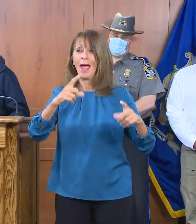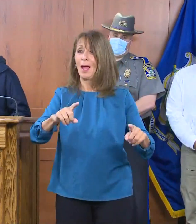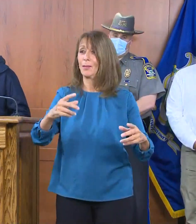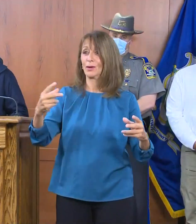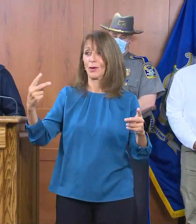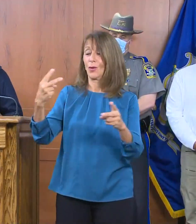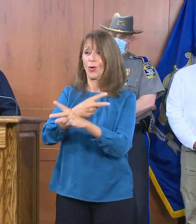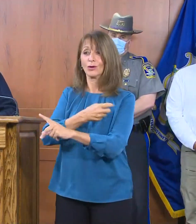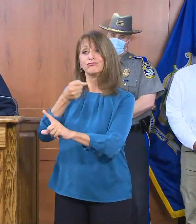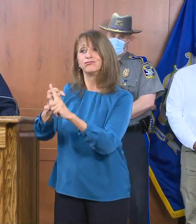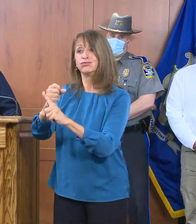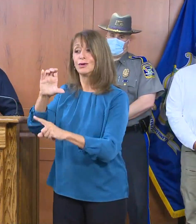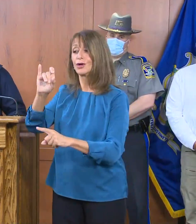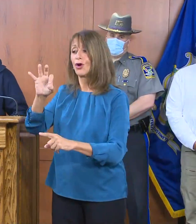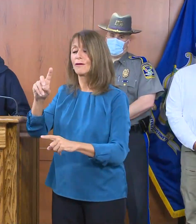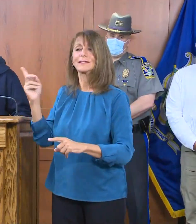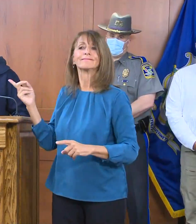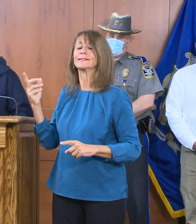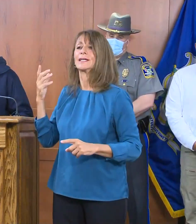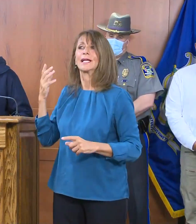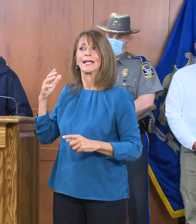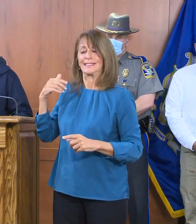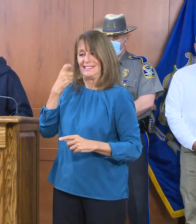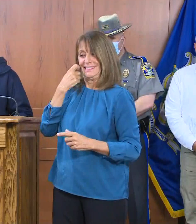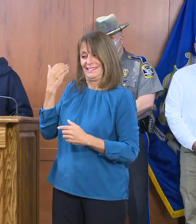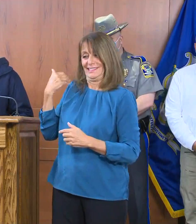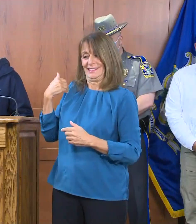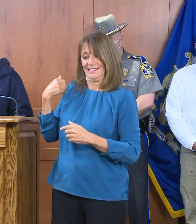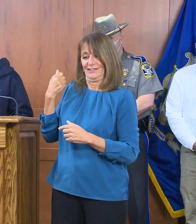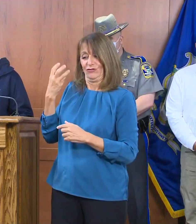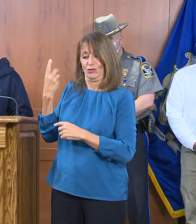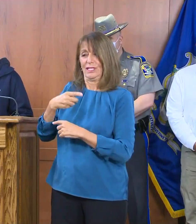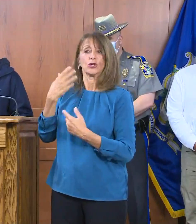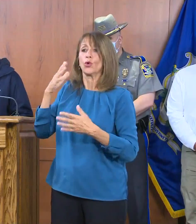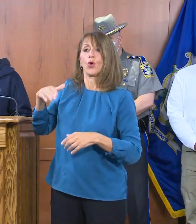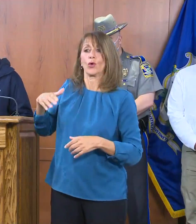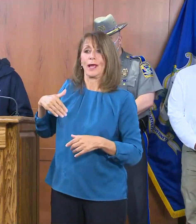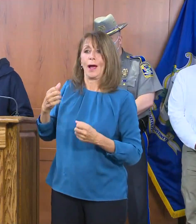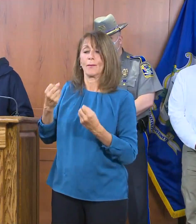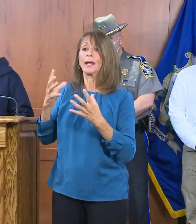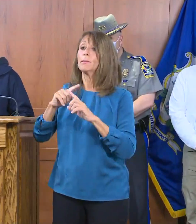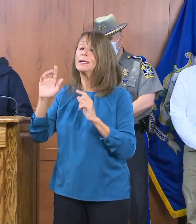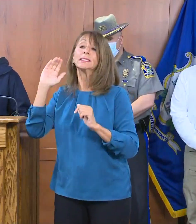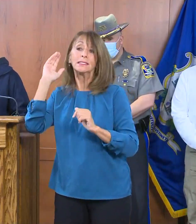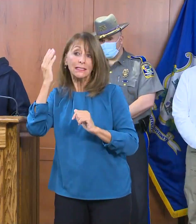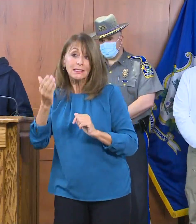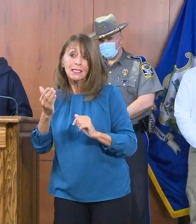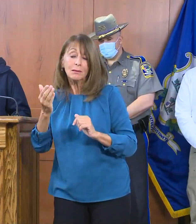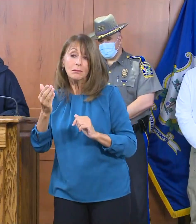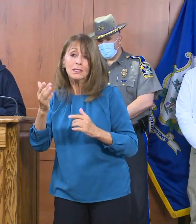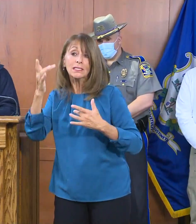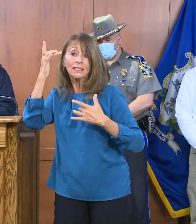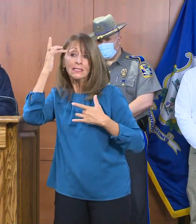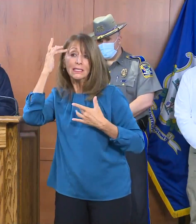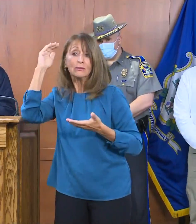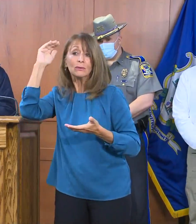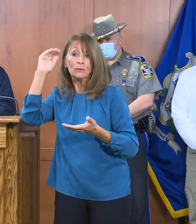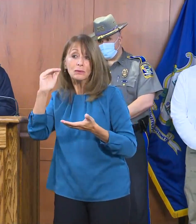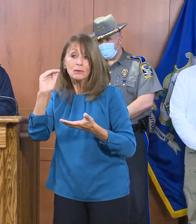I haven't seen the weekend numbers yet. I'm going to get that. We were flattening the curve at the end of last week,